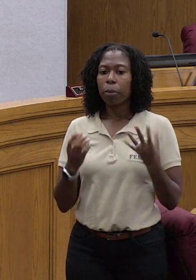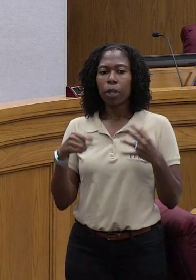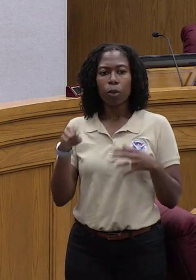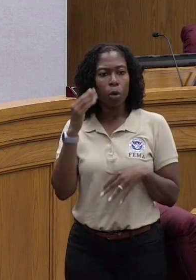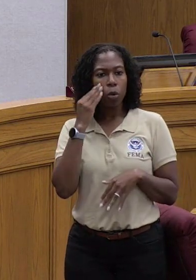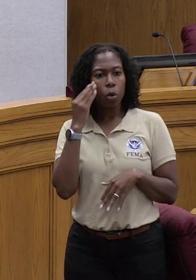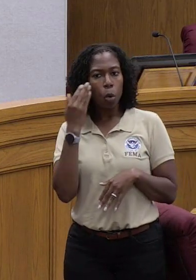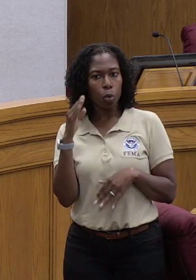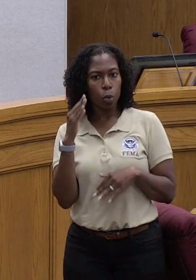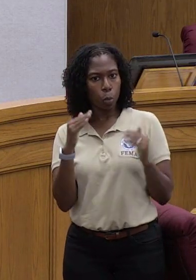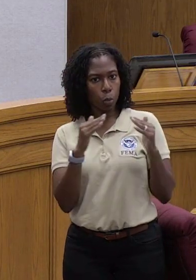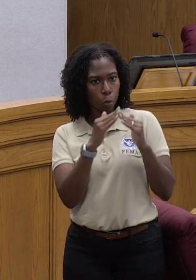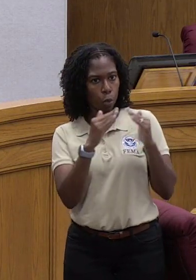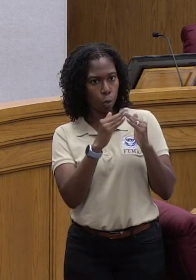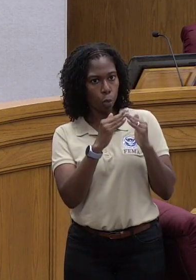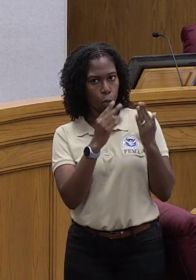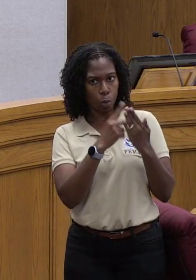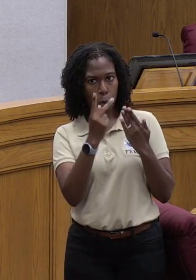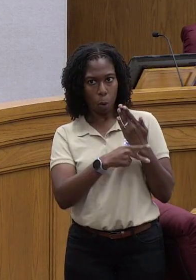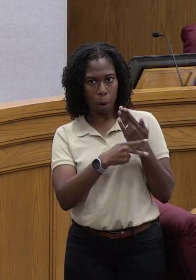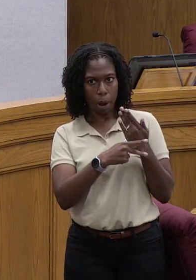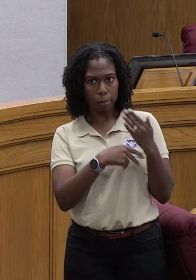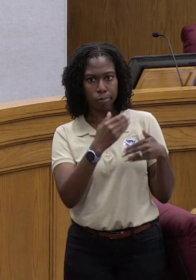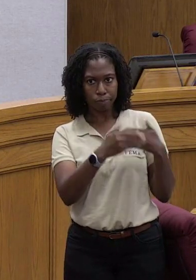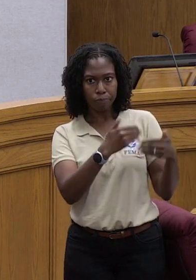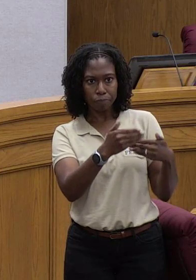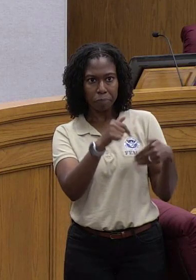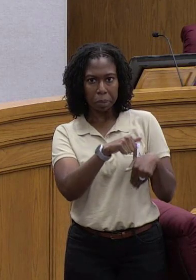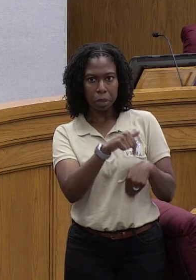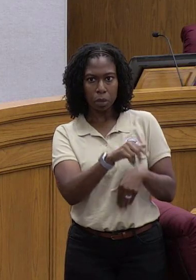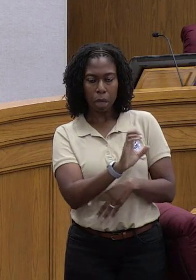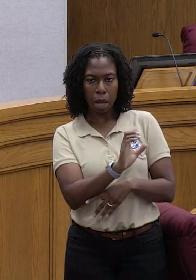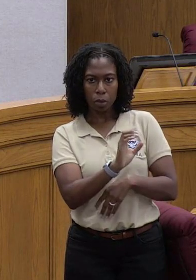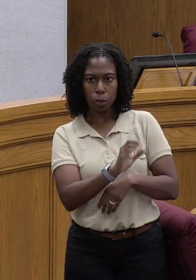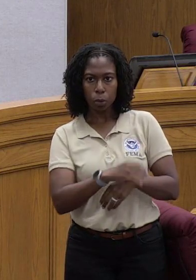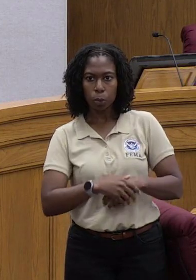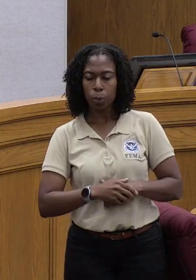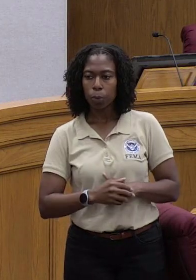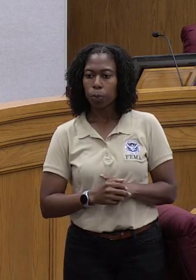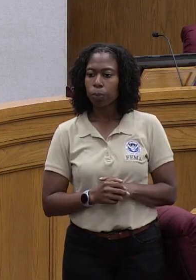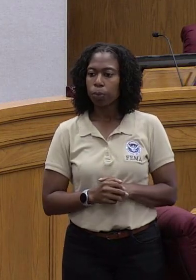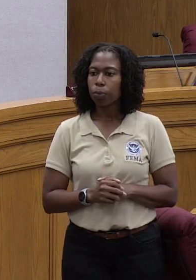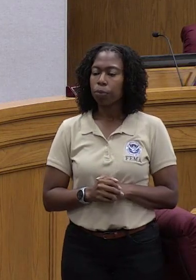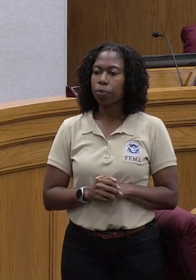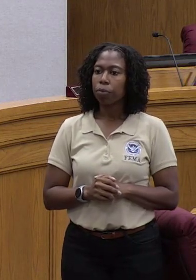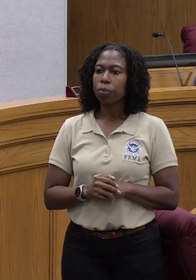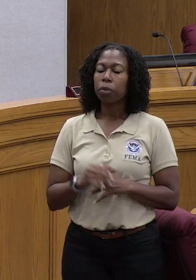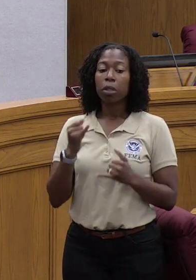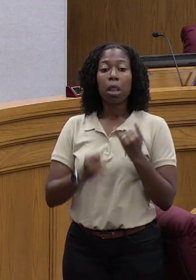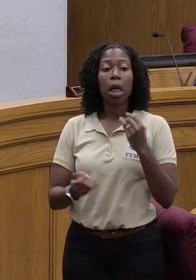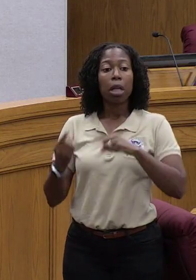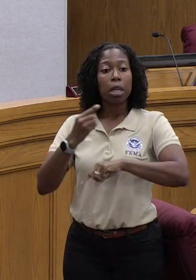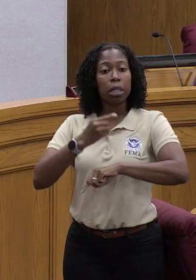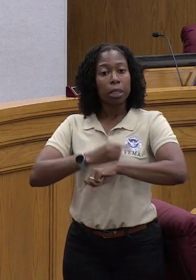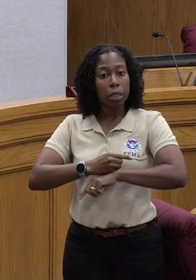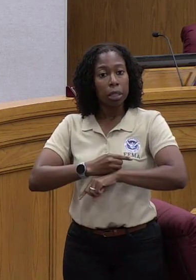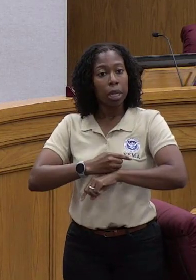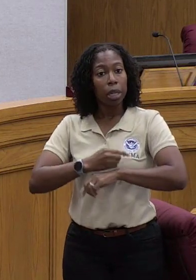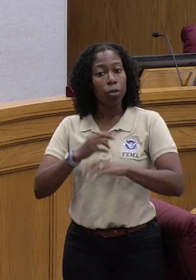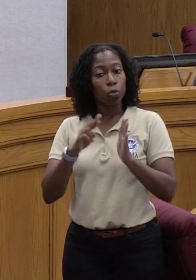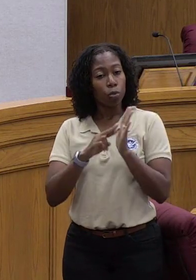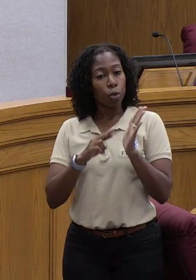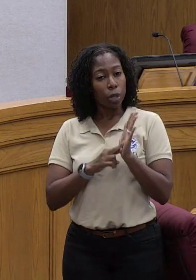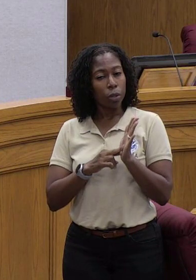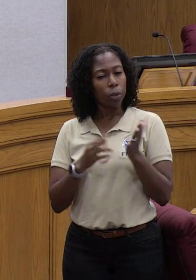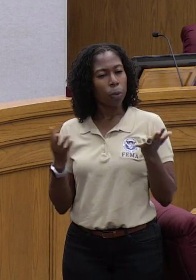Roof program that is very active here in Calcasieu Parish. The deadline, by the way, to register